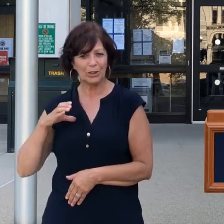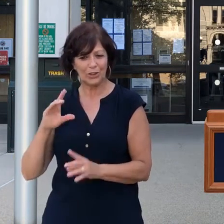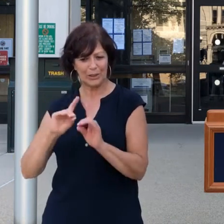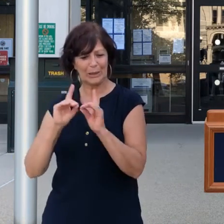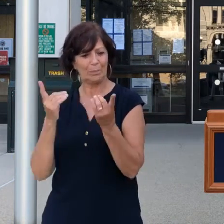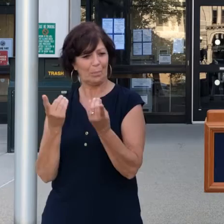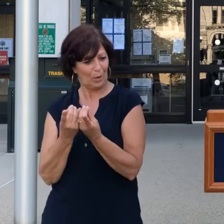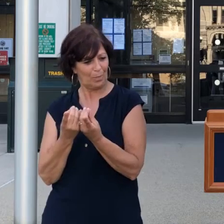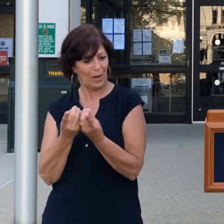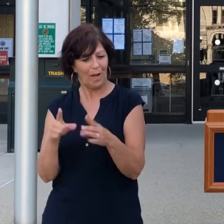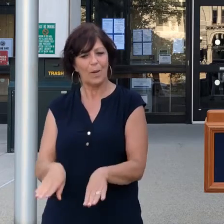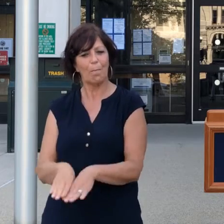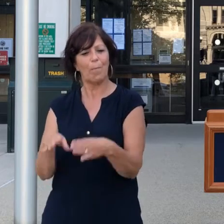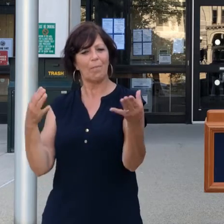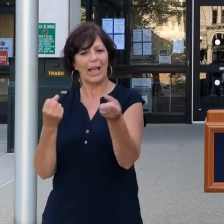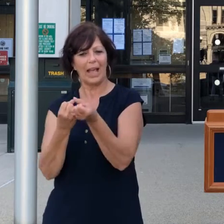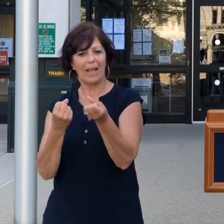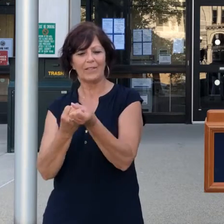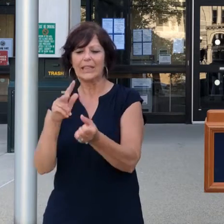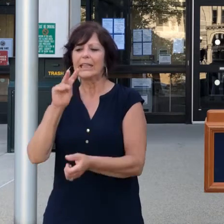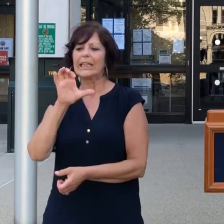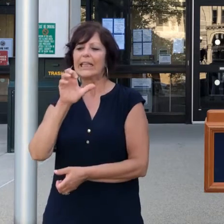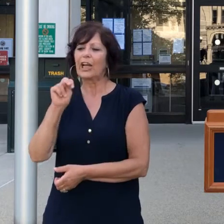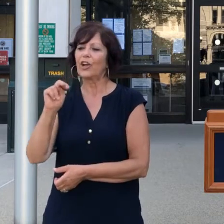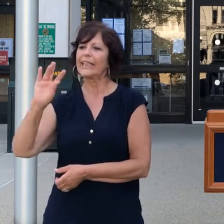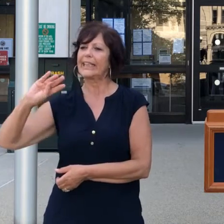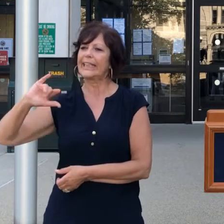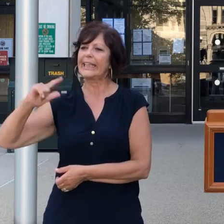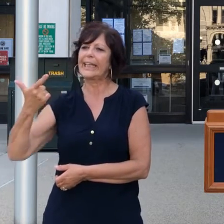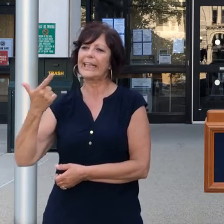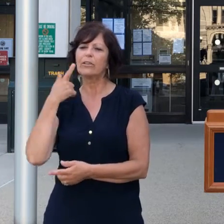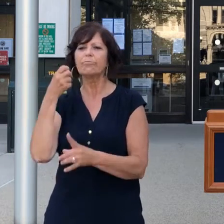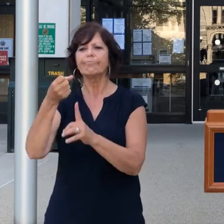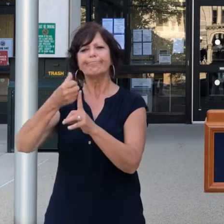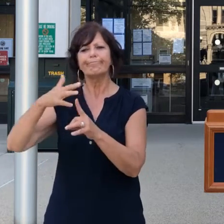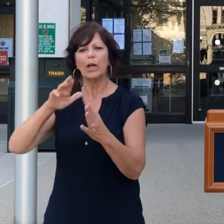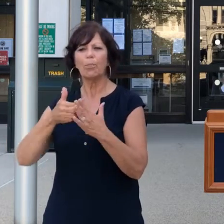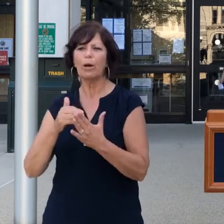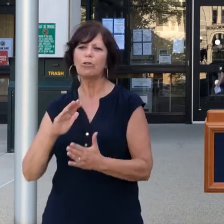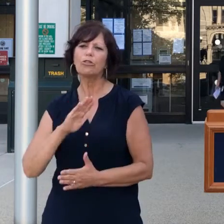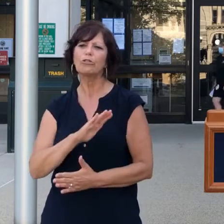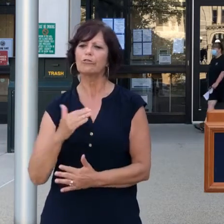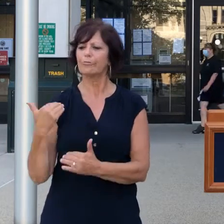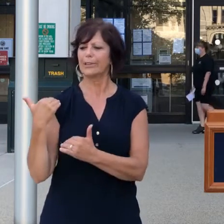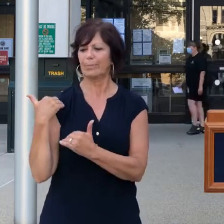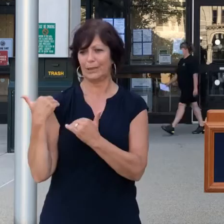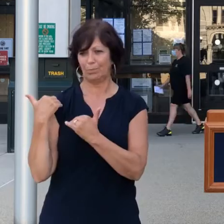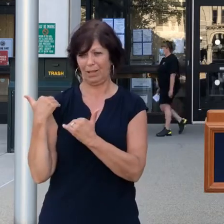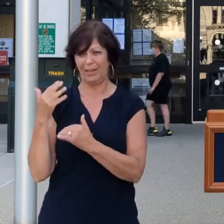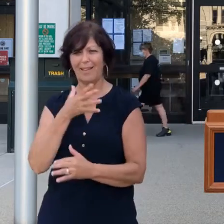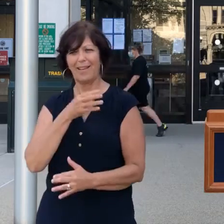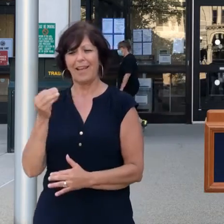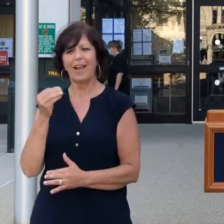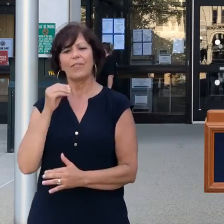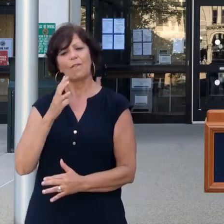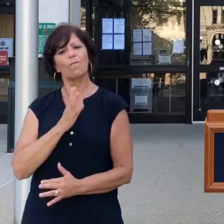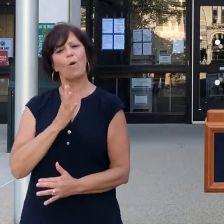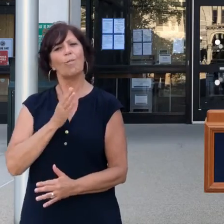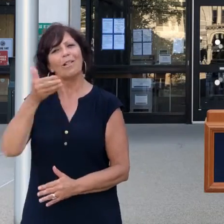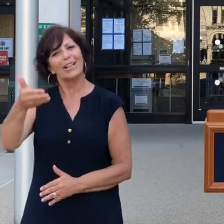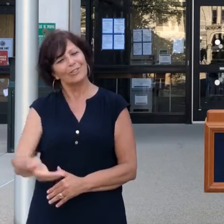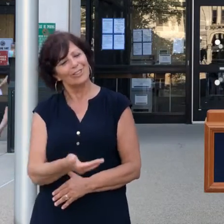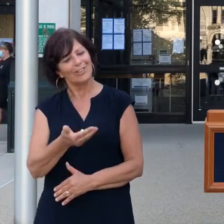Department of Public Advocacy, Karen King, who will talk a little bit more about Jessica's responsibilities, as well as do the formal introduction.